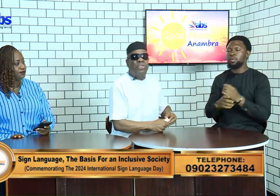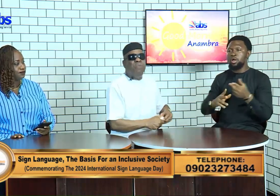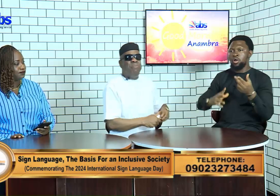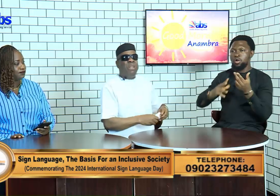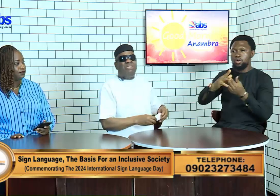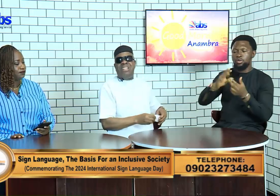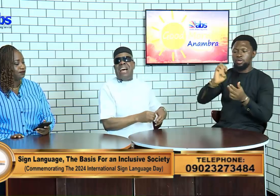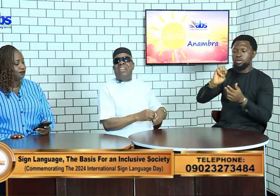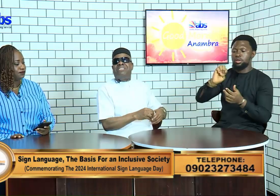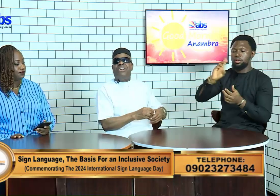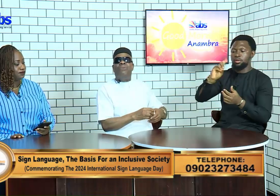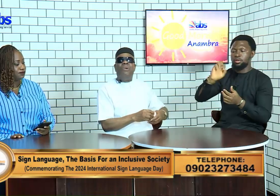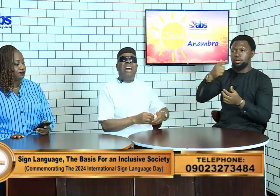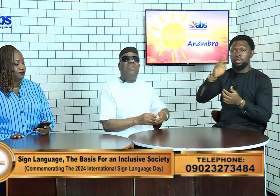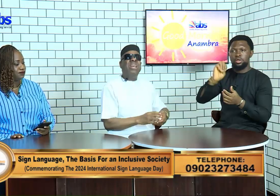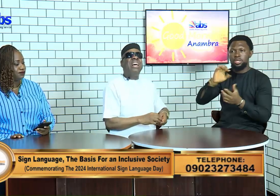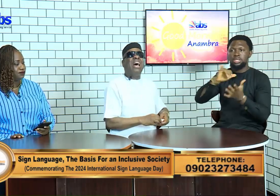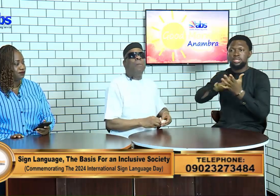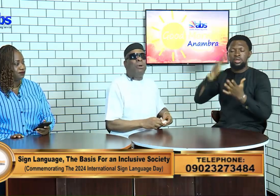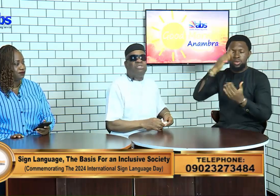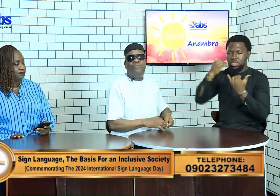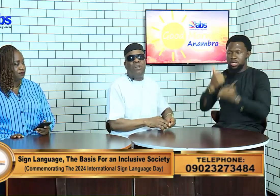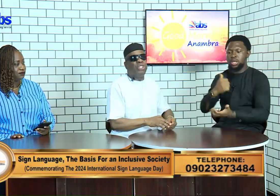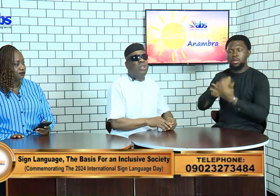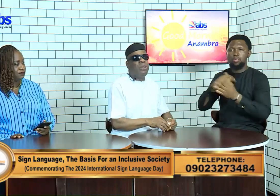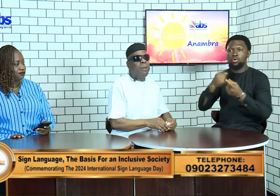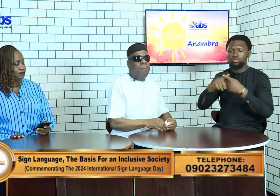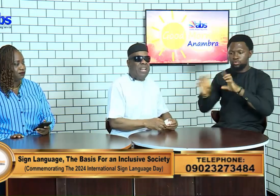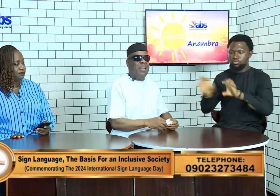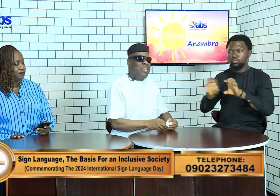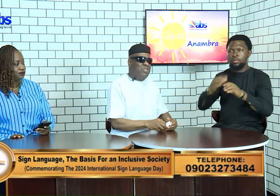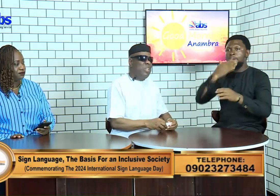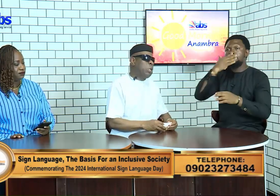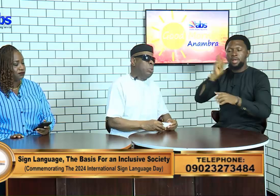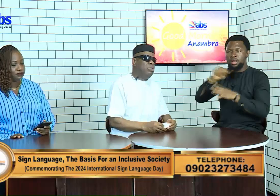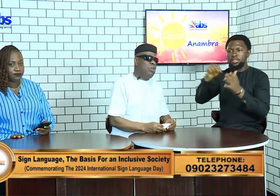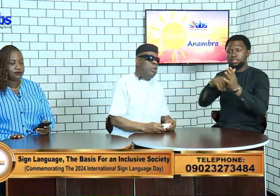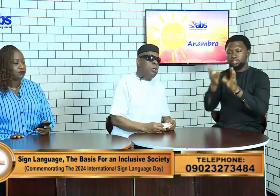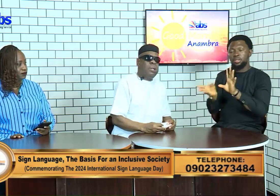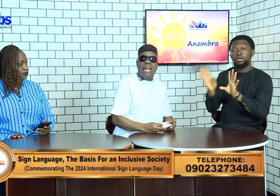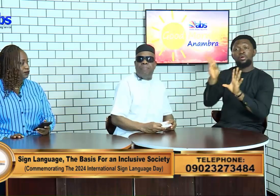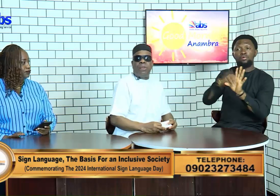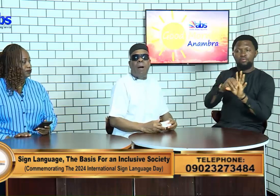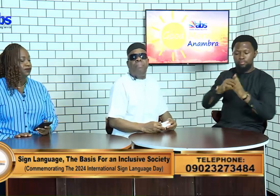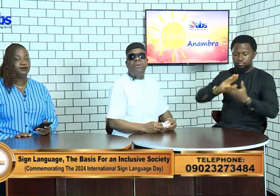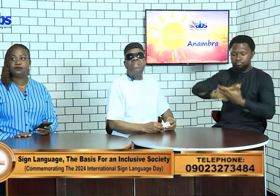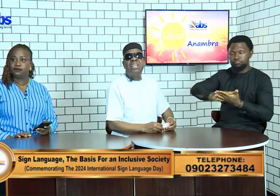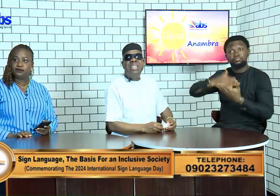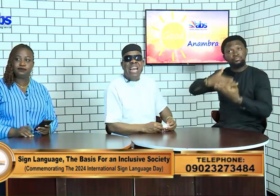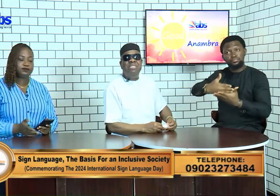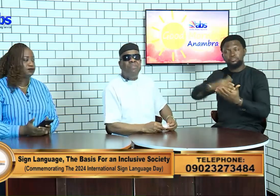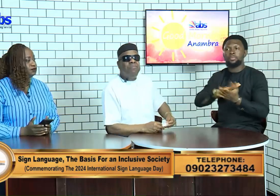cutting-edge equipment that will now help us to function better. This includes